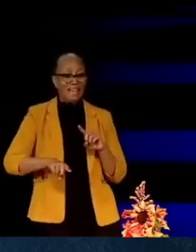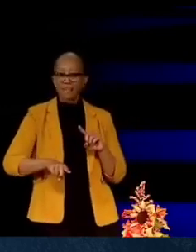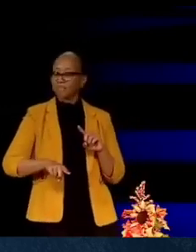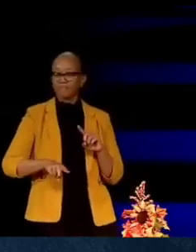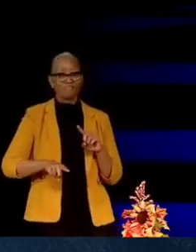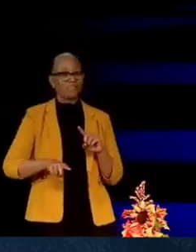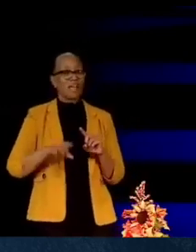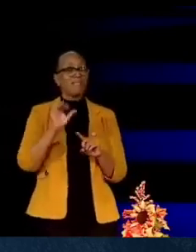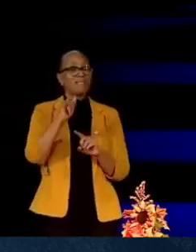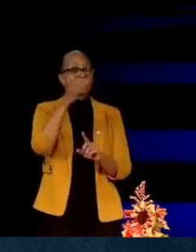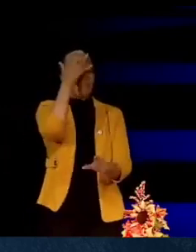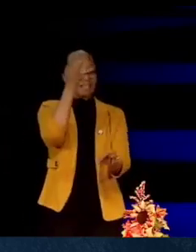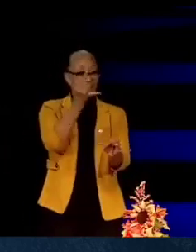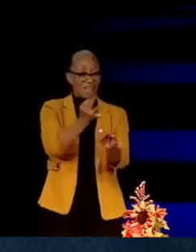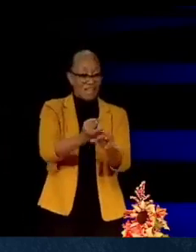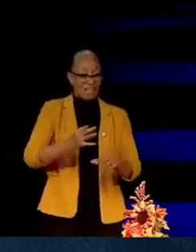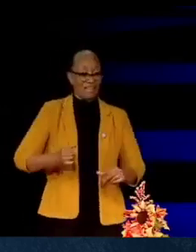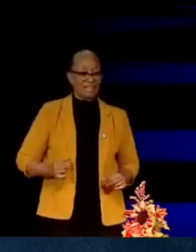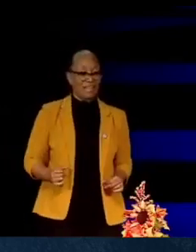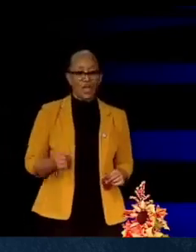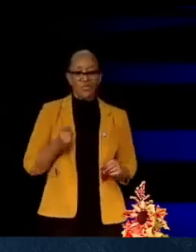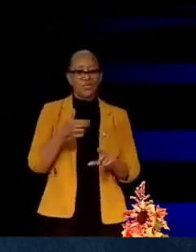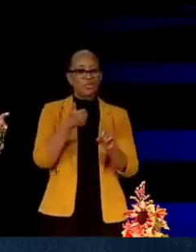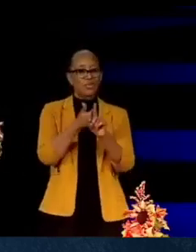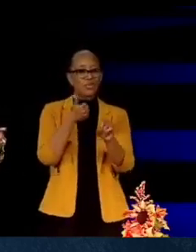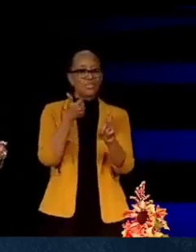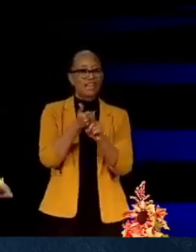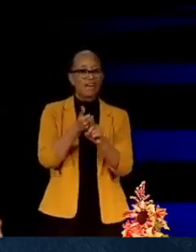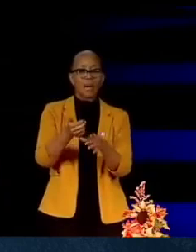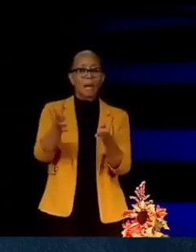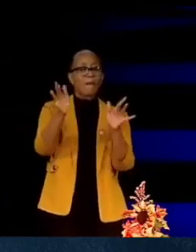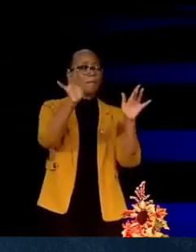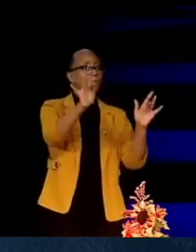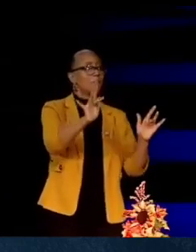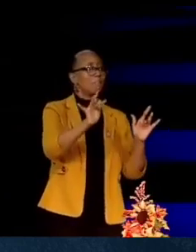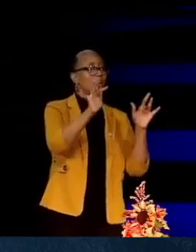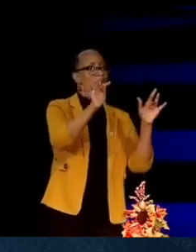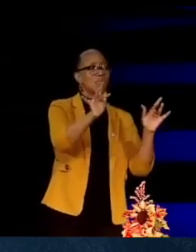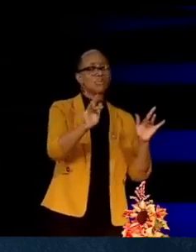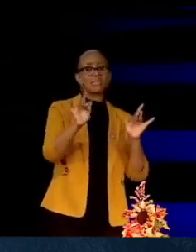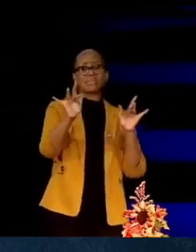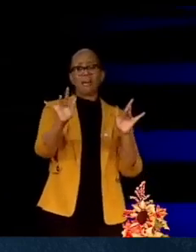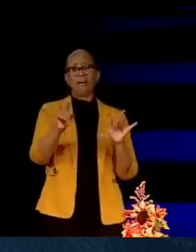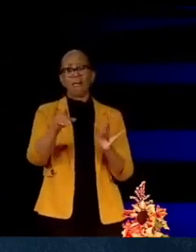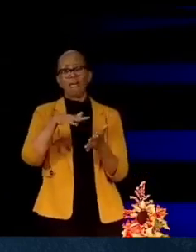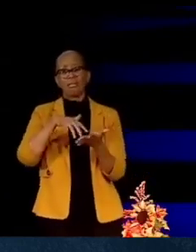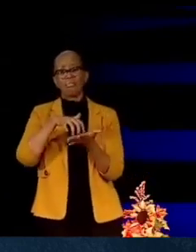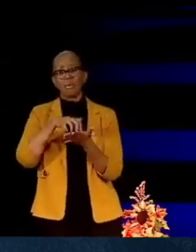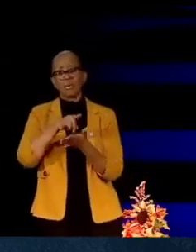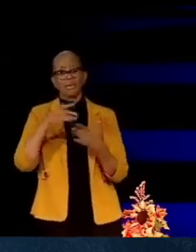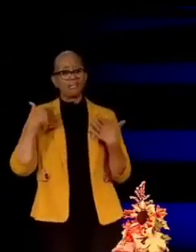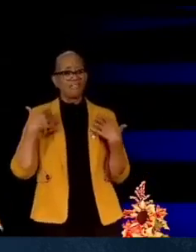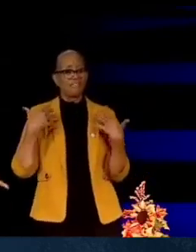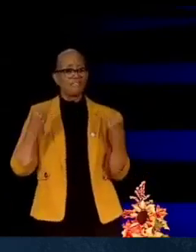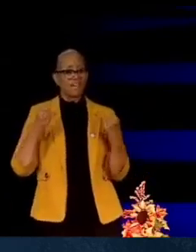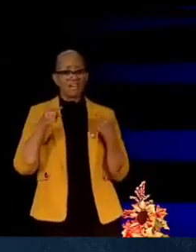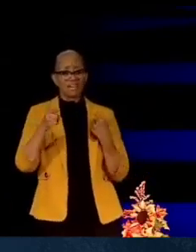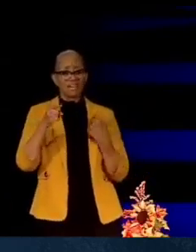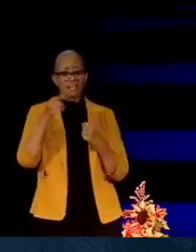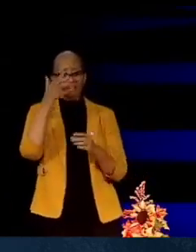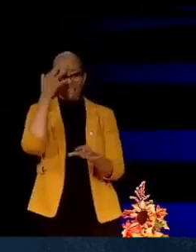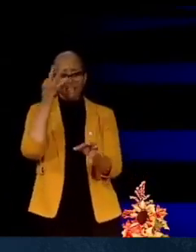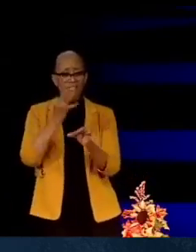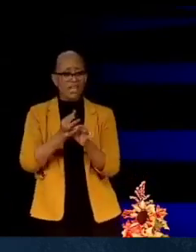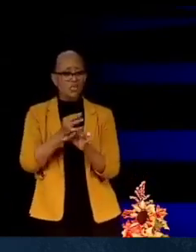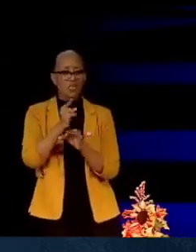this. This is that faith. You'll be able to have mercy on those who waver. Ooh, that's so good. We won't be